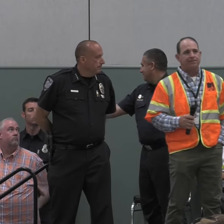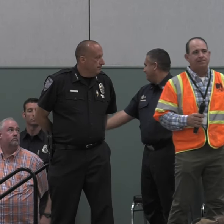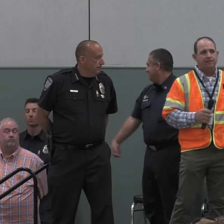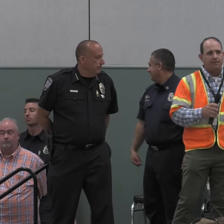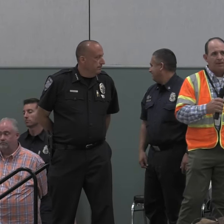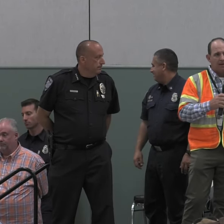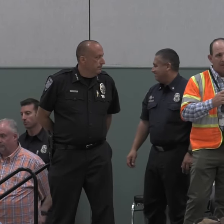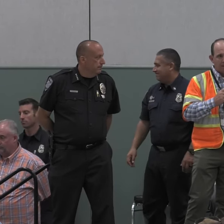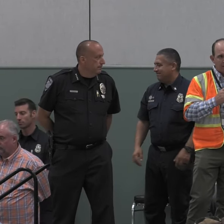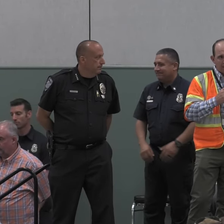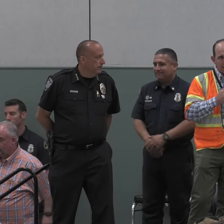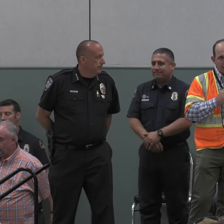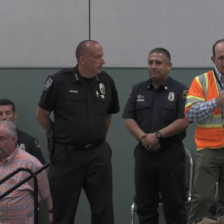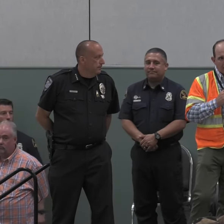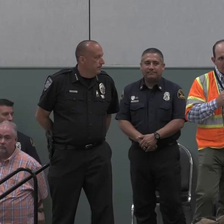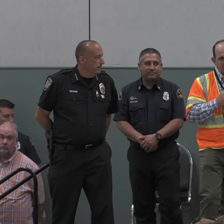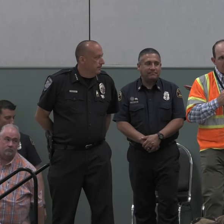on.